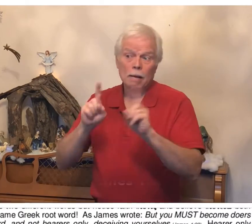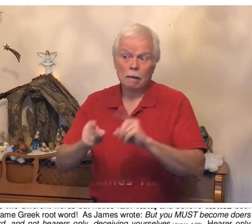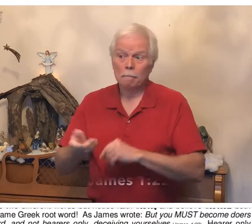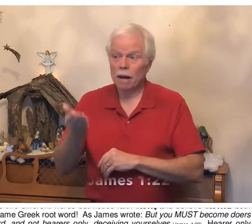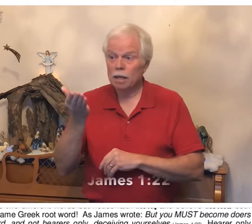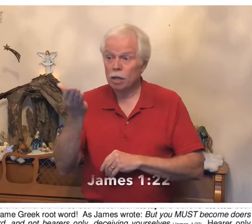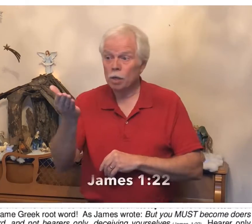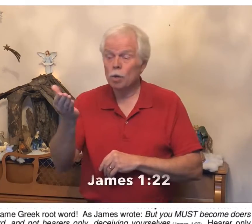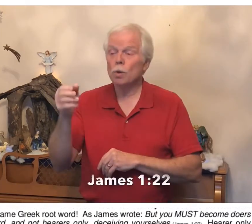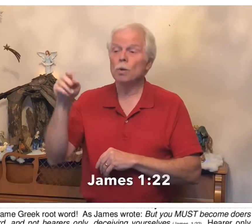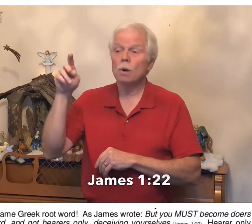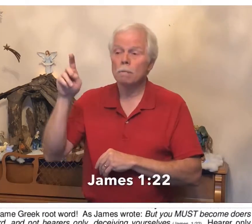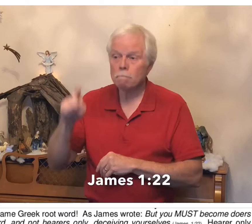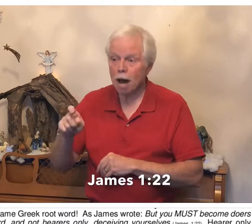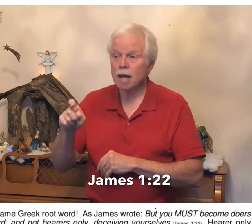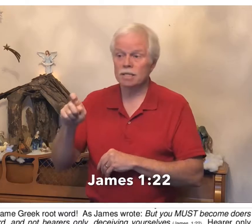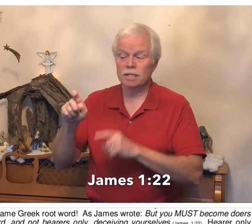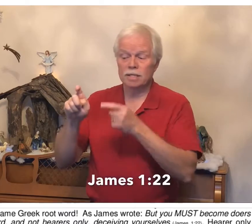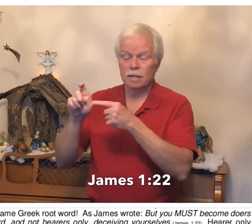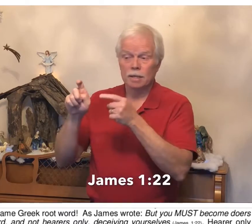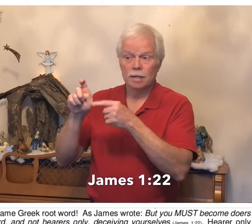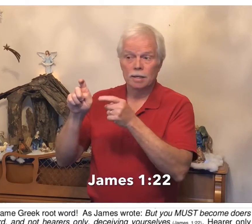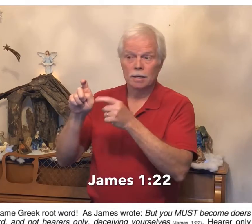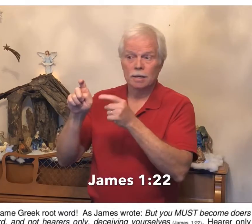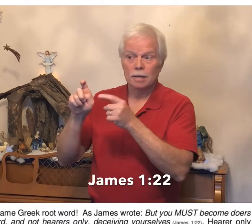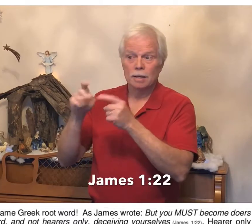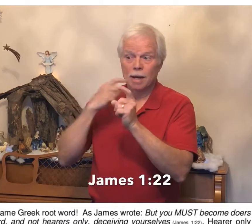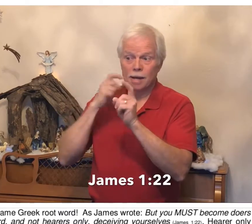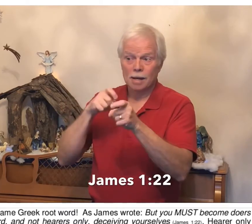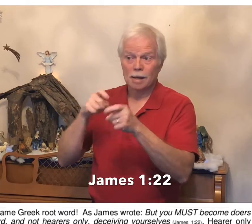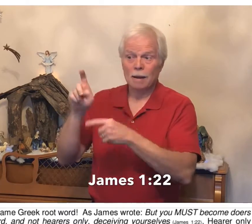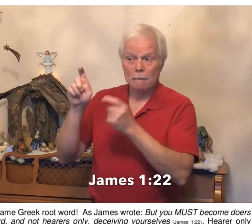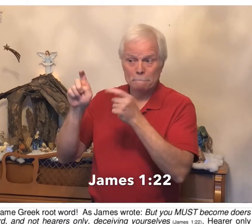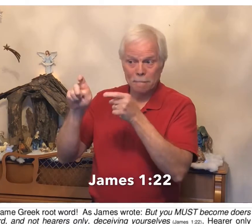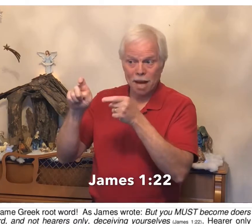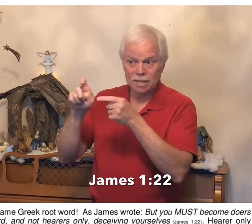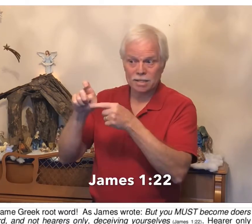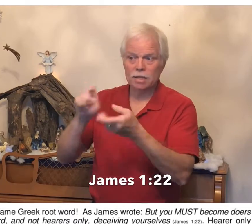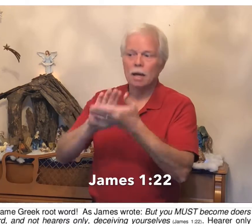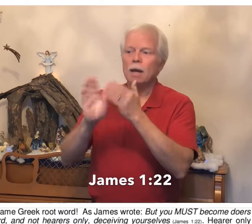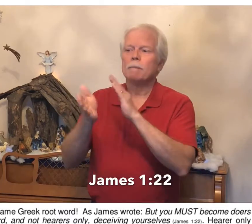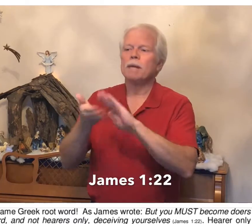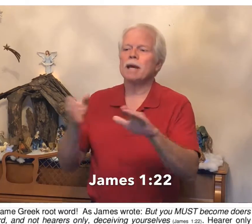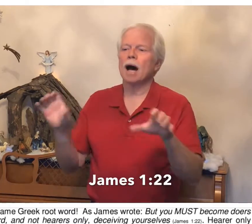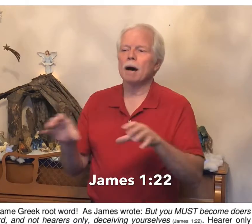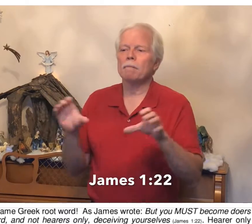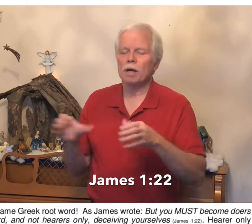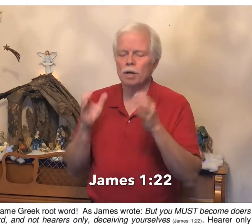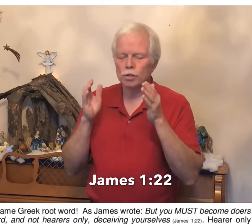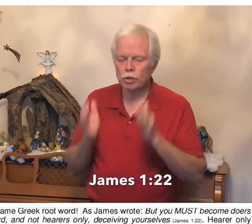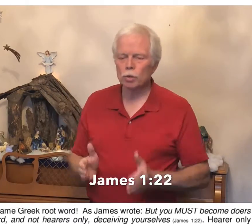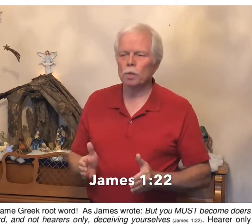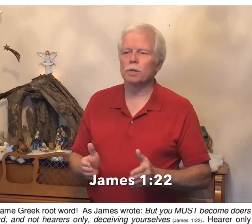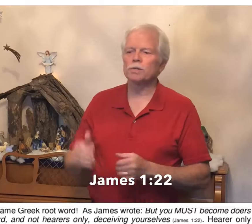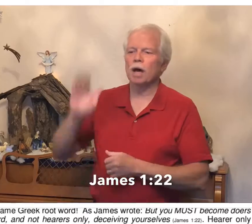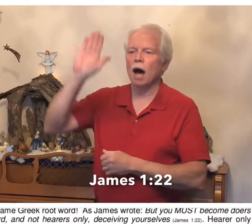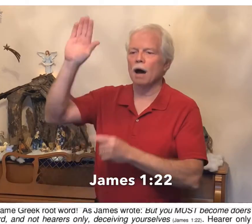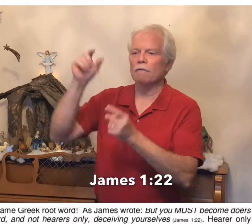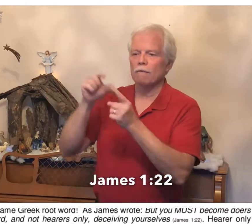but you must. must become doers of